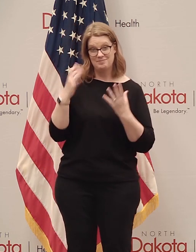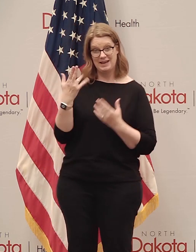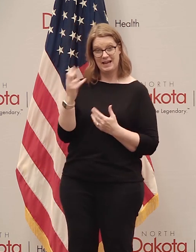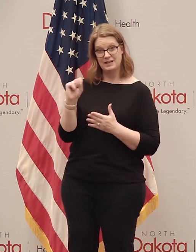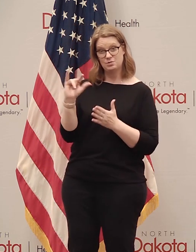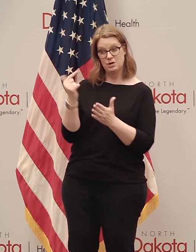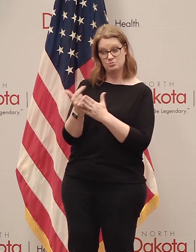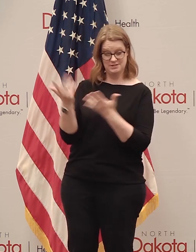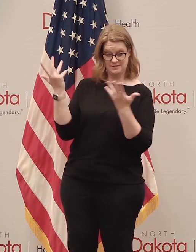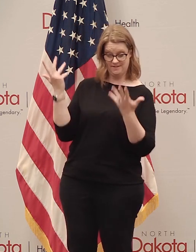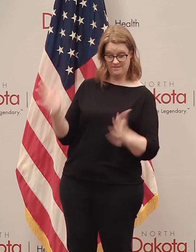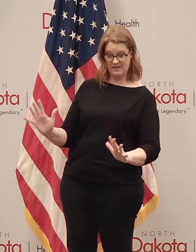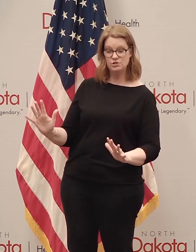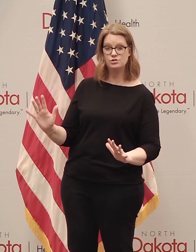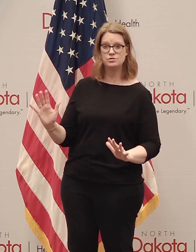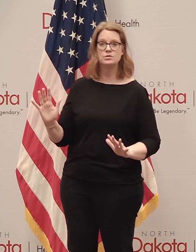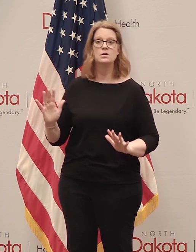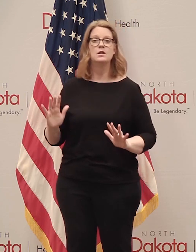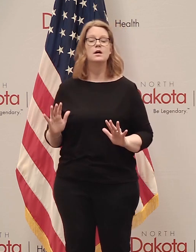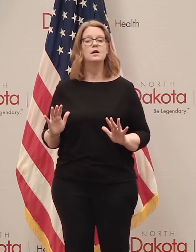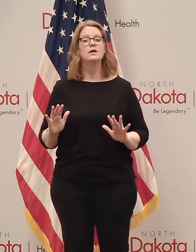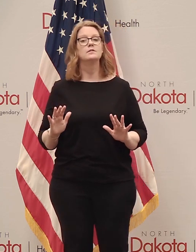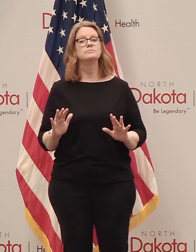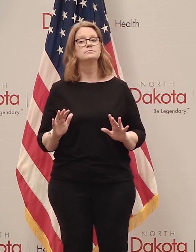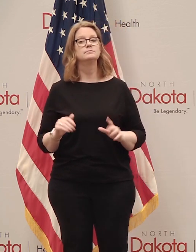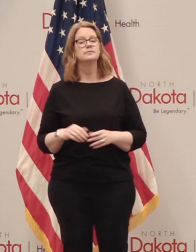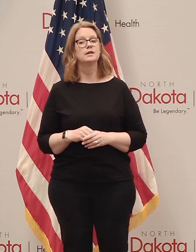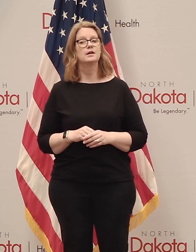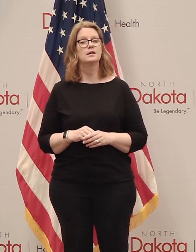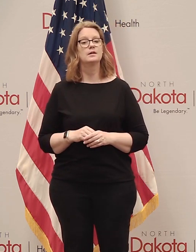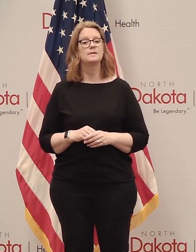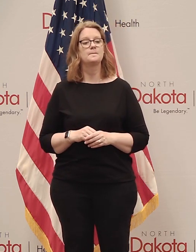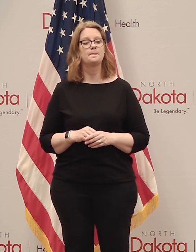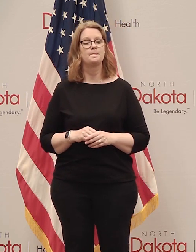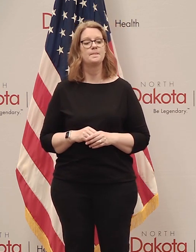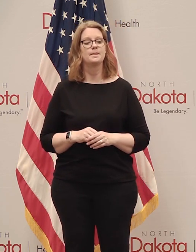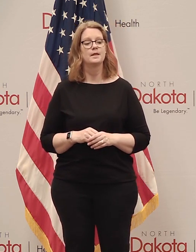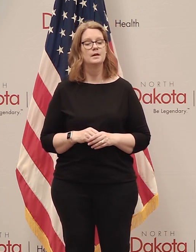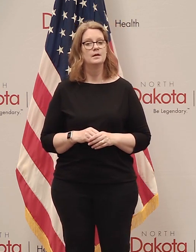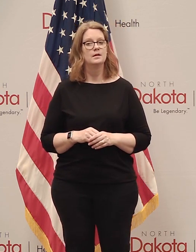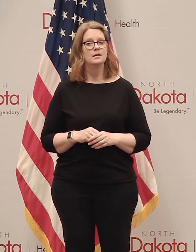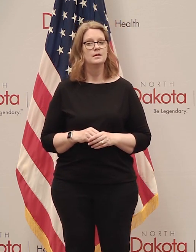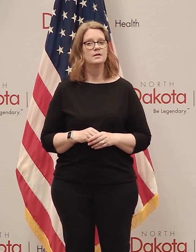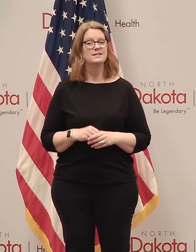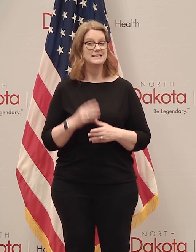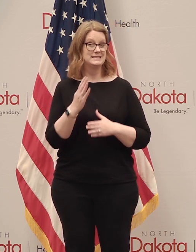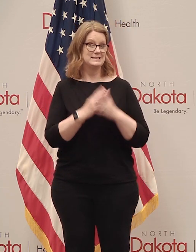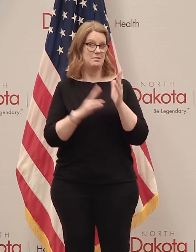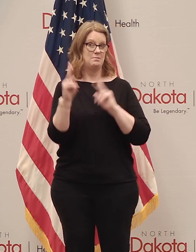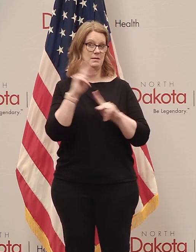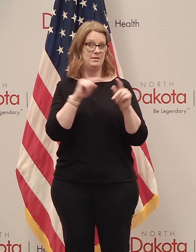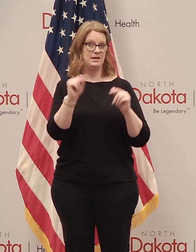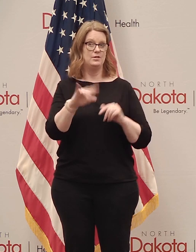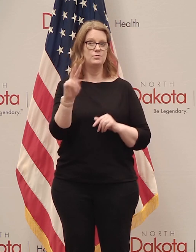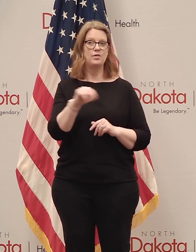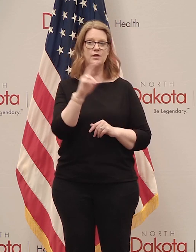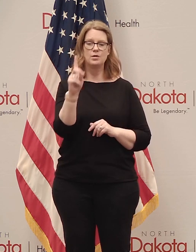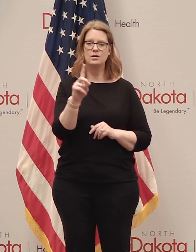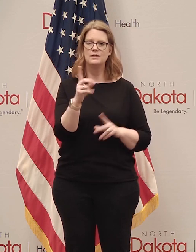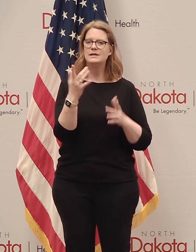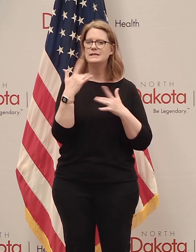have been completed. And we also know that for some folks in North Dakota that this is also a weekend of